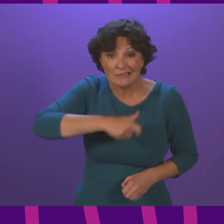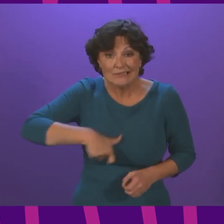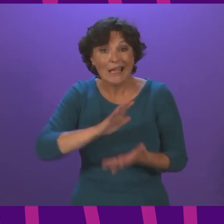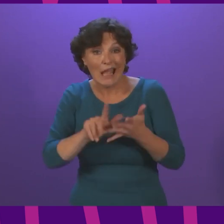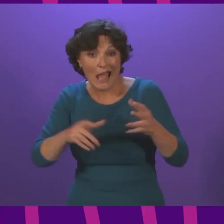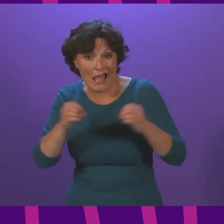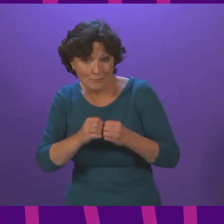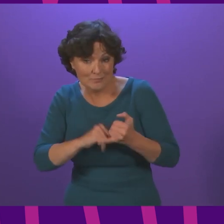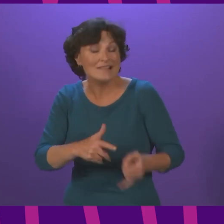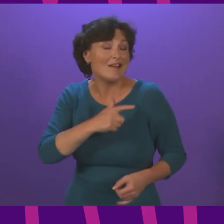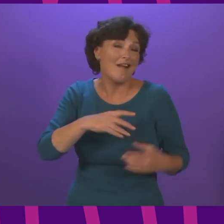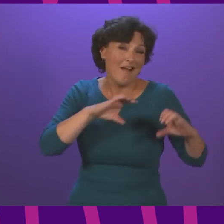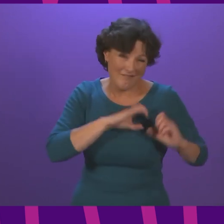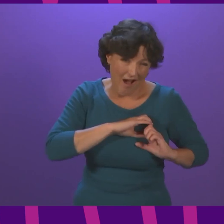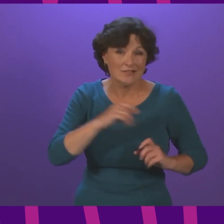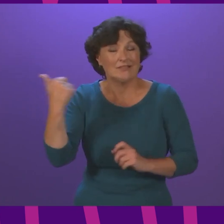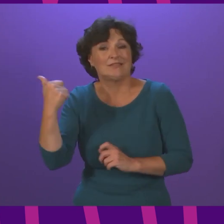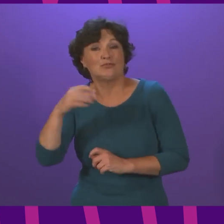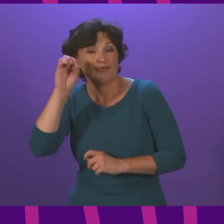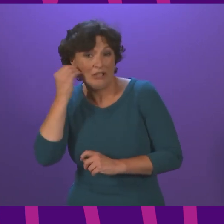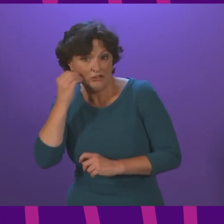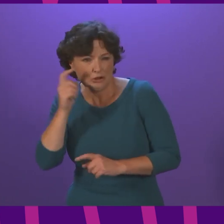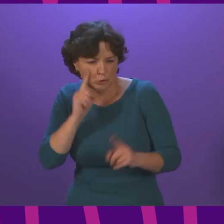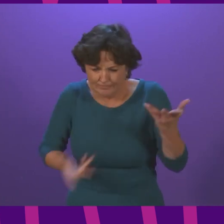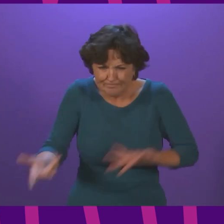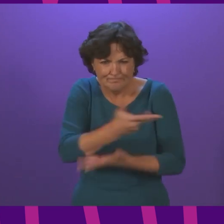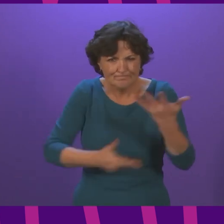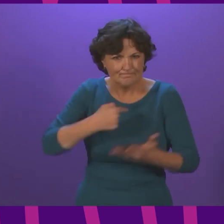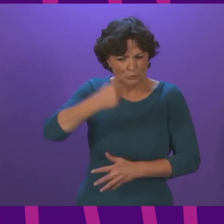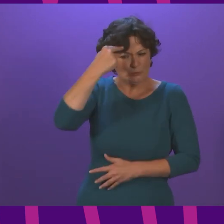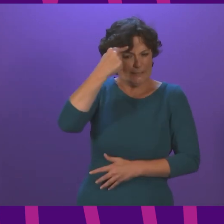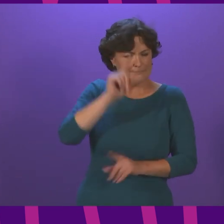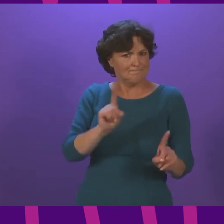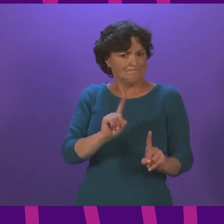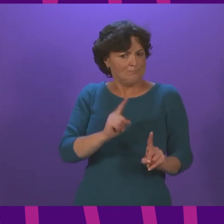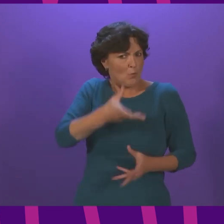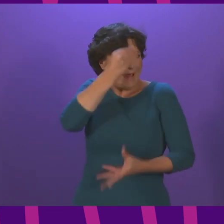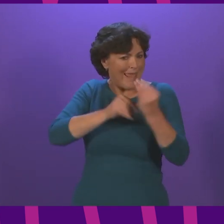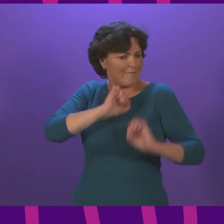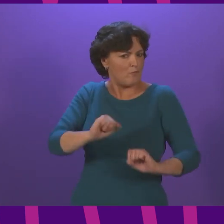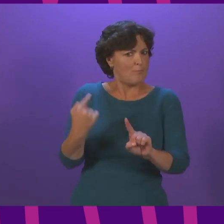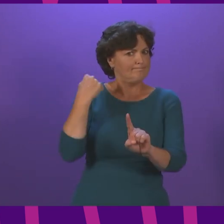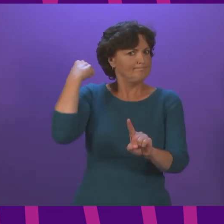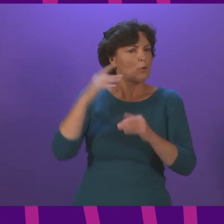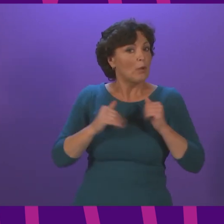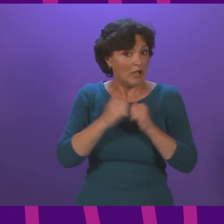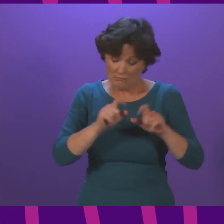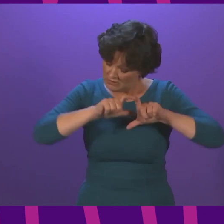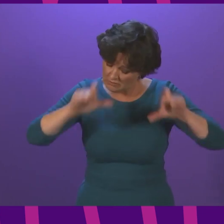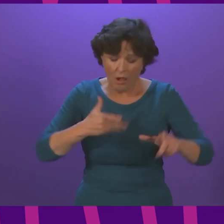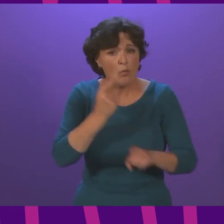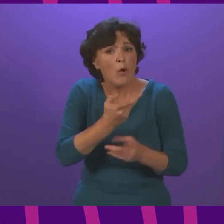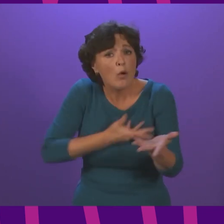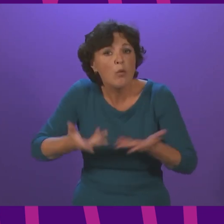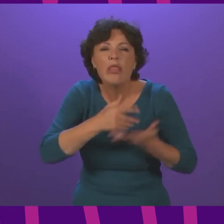and the managers of Hamden to consider and learn any lessons from those weekend experiences. We also continuing to engage with the other